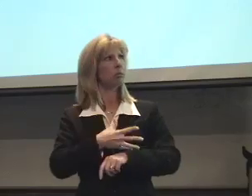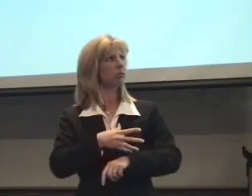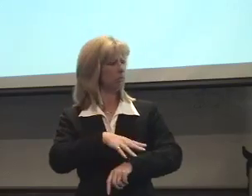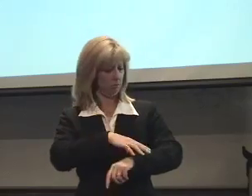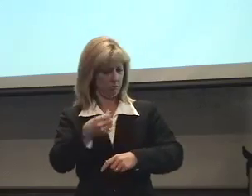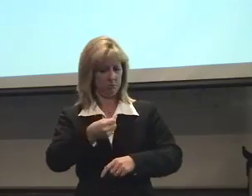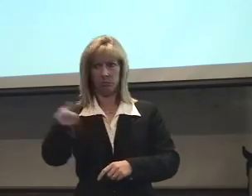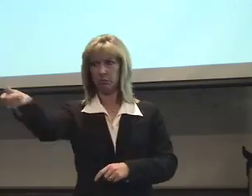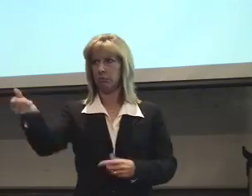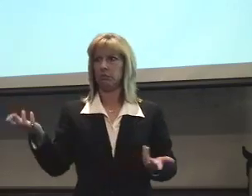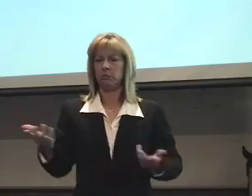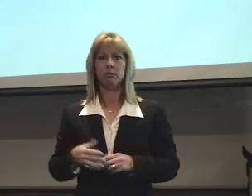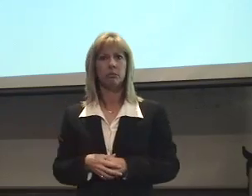This one I love.